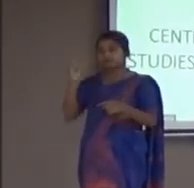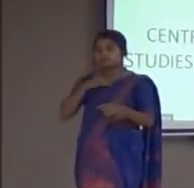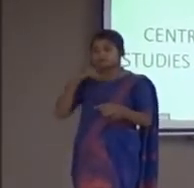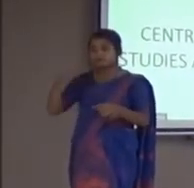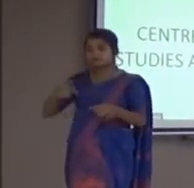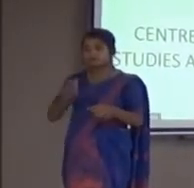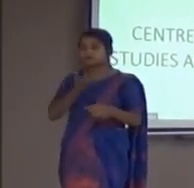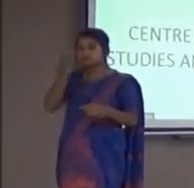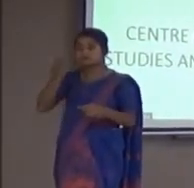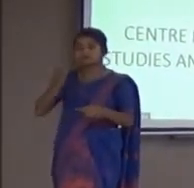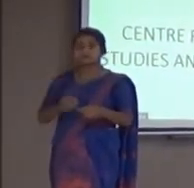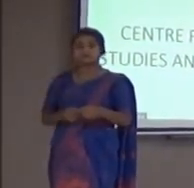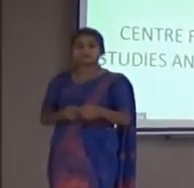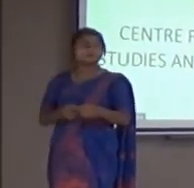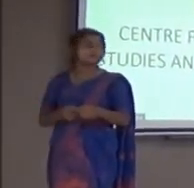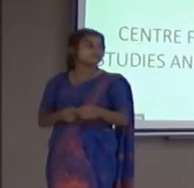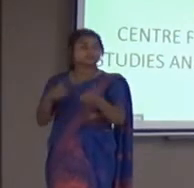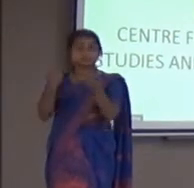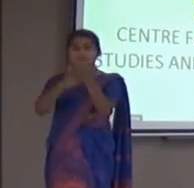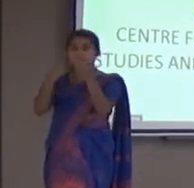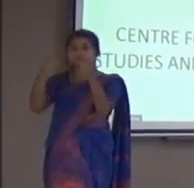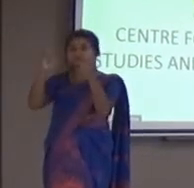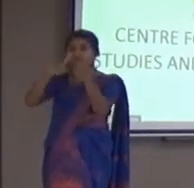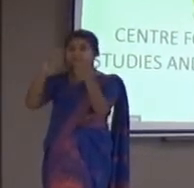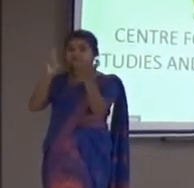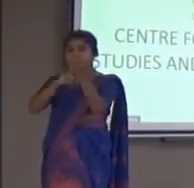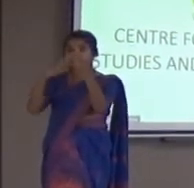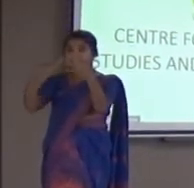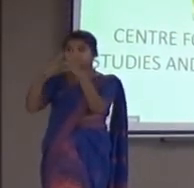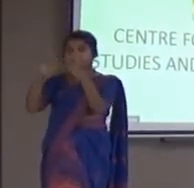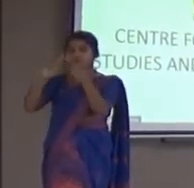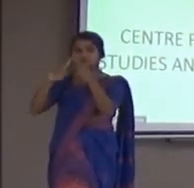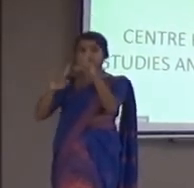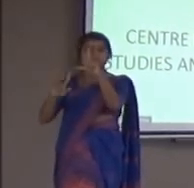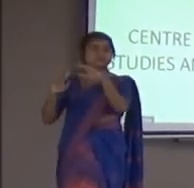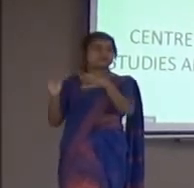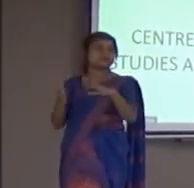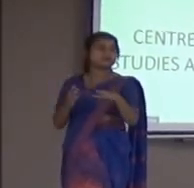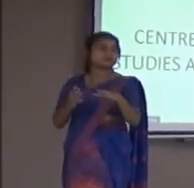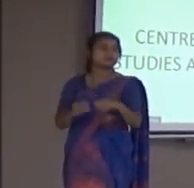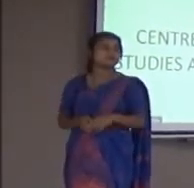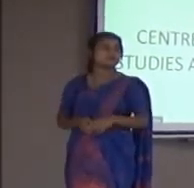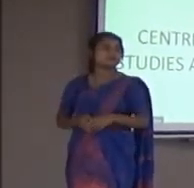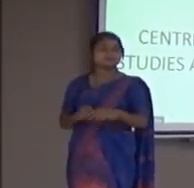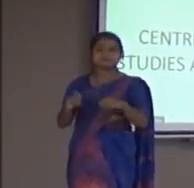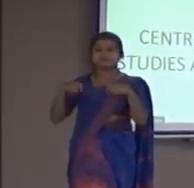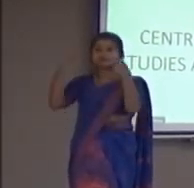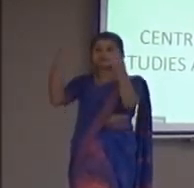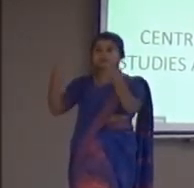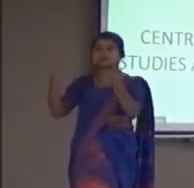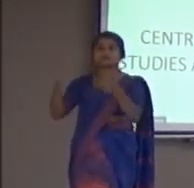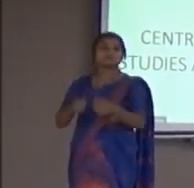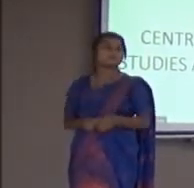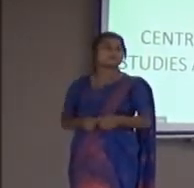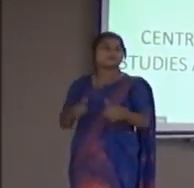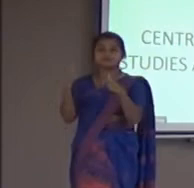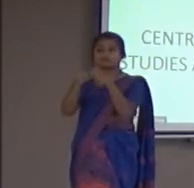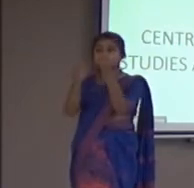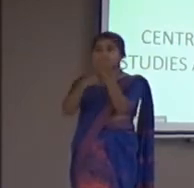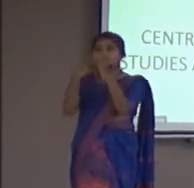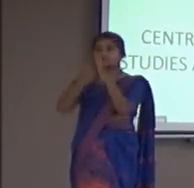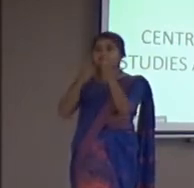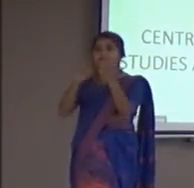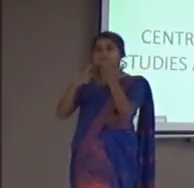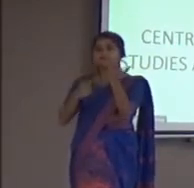now like to request Mr. Vinod Jamatia and Ms. Devakriti Sharma to please felicitate Honorable Mr. Justice Ajit Singh, Chief Justice